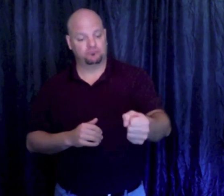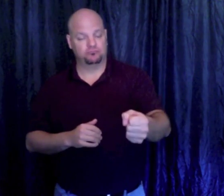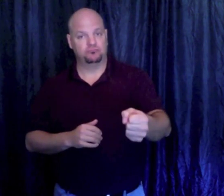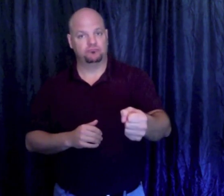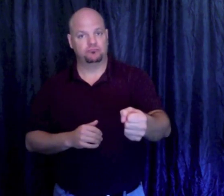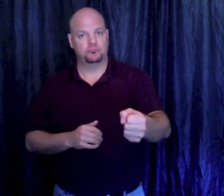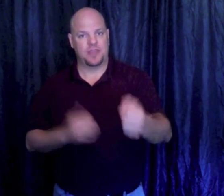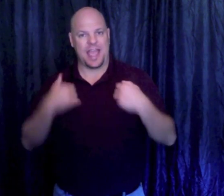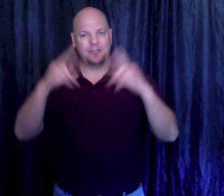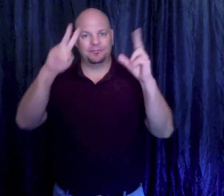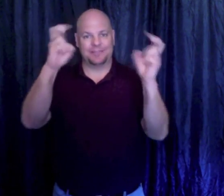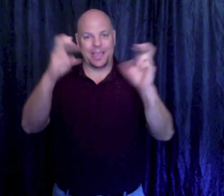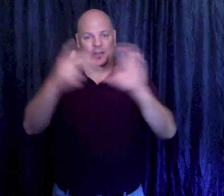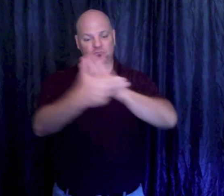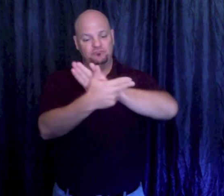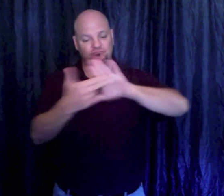of educational interpreter.